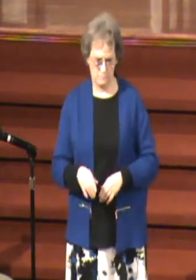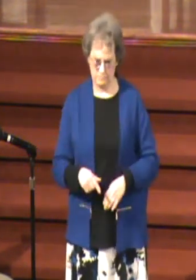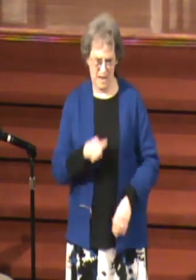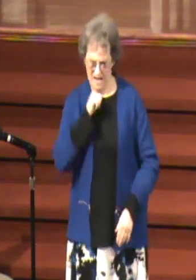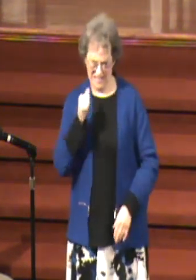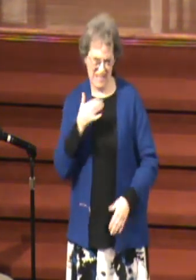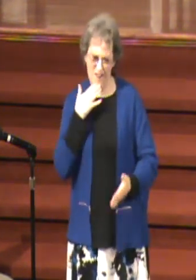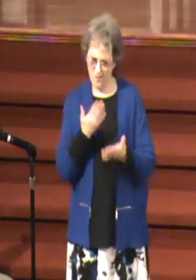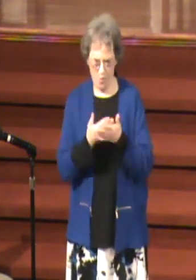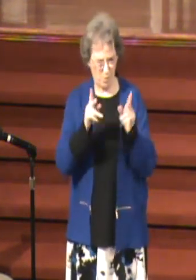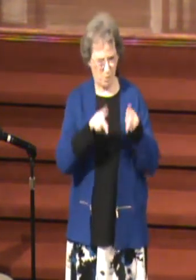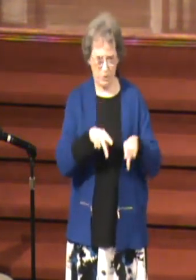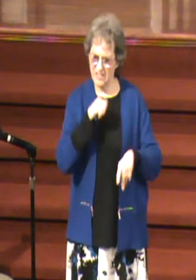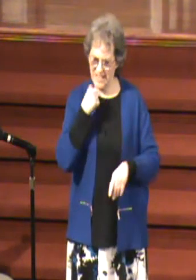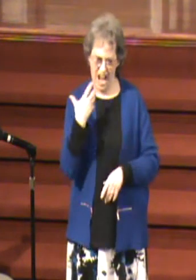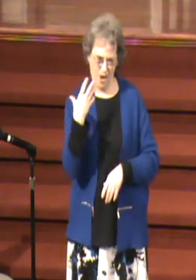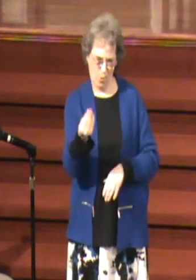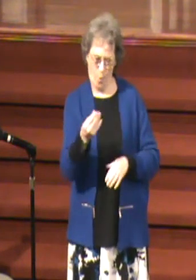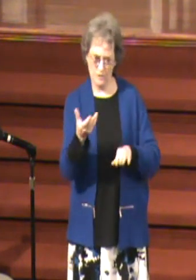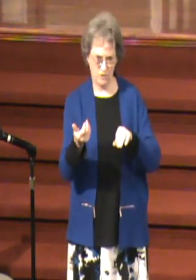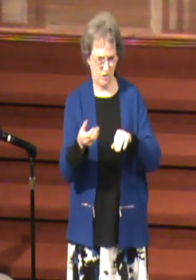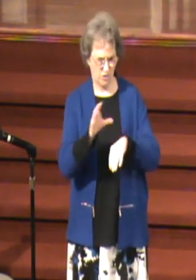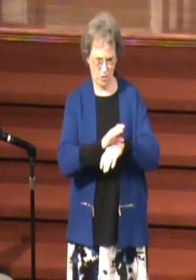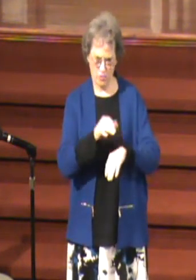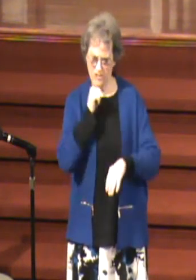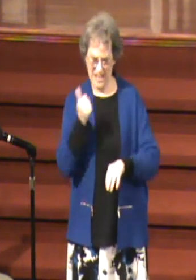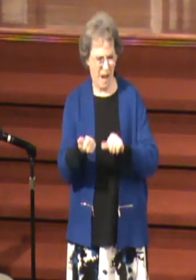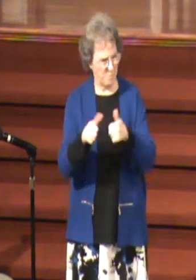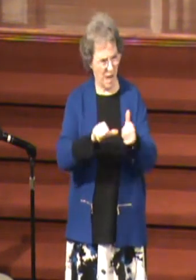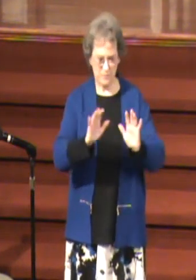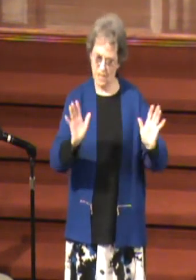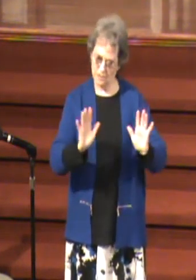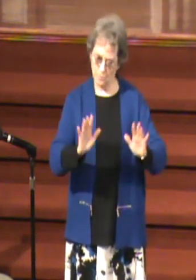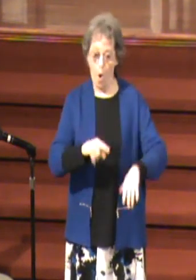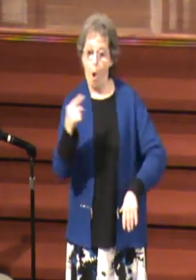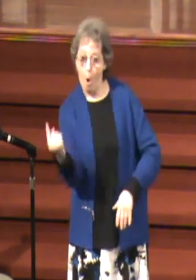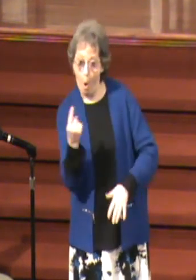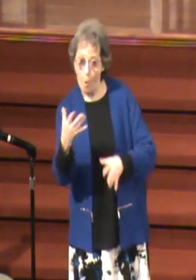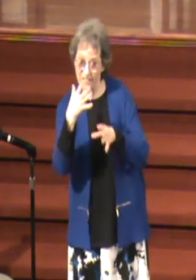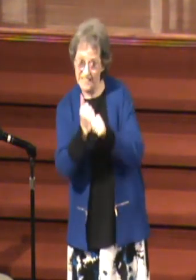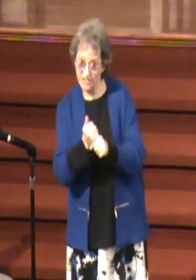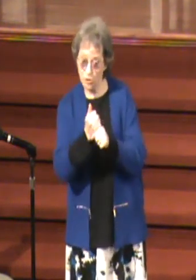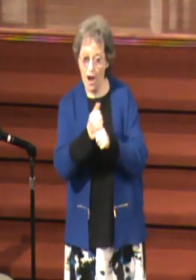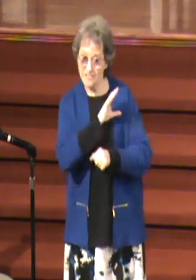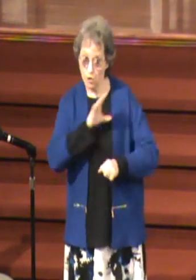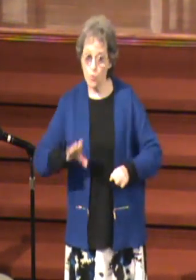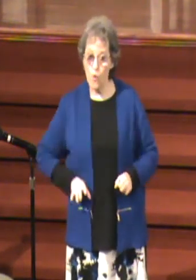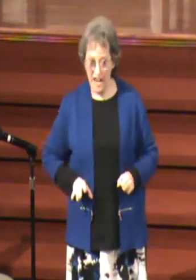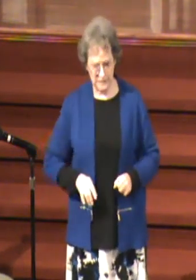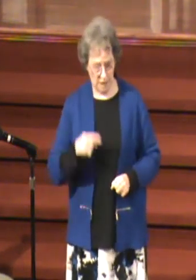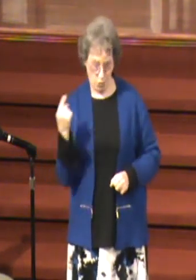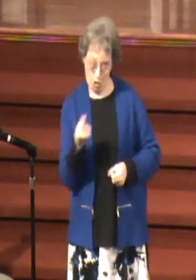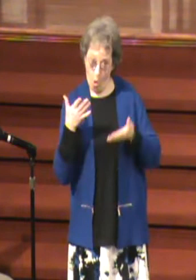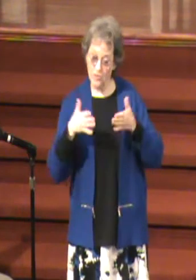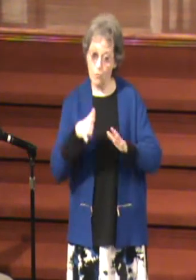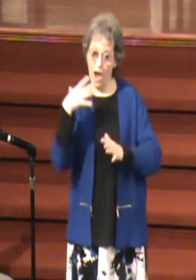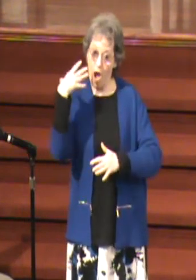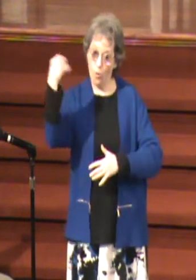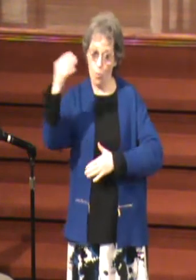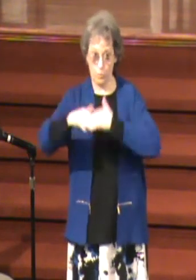not going to a church, not being baptized, but trust Jesus and Him alone as her only hope for heaven, that she too